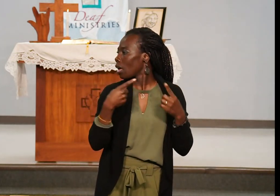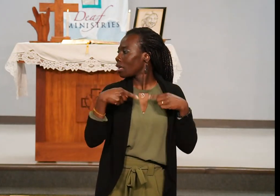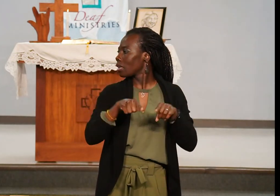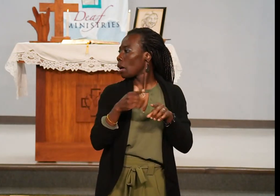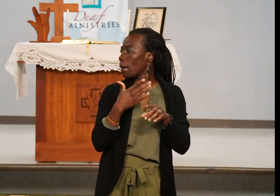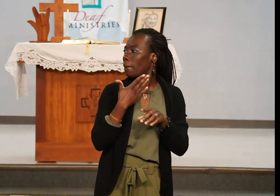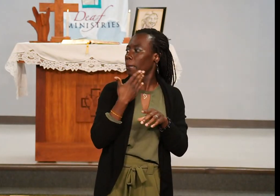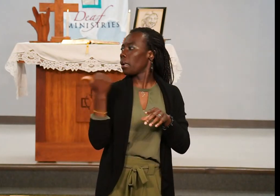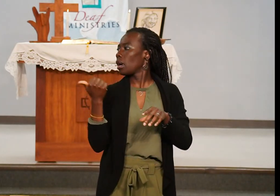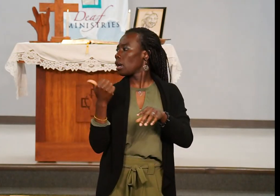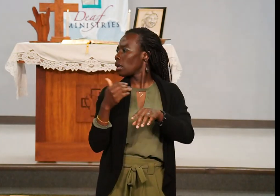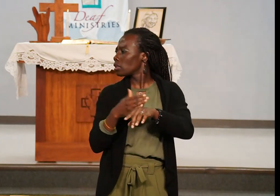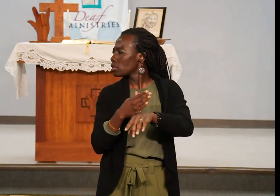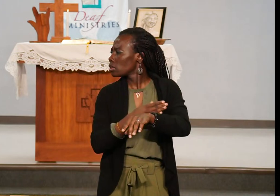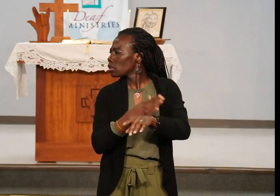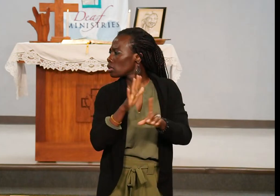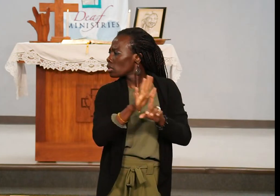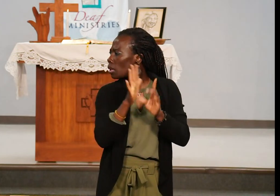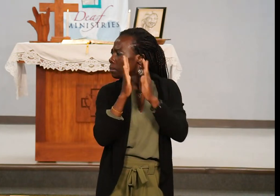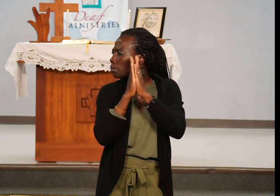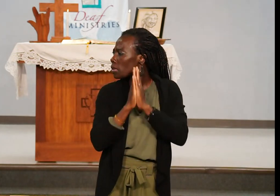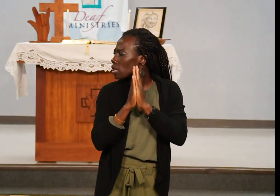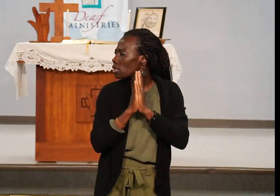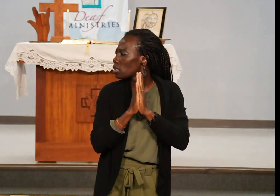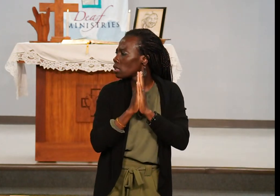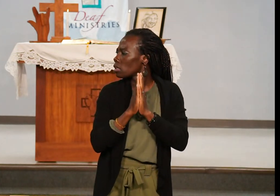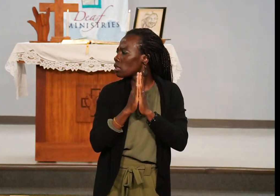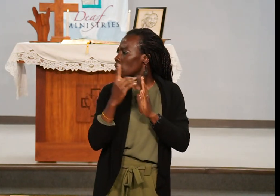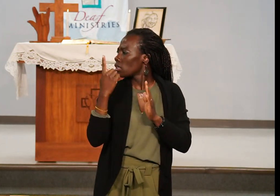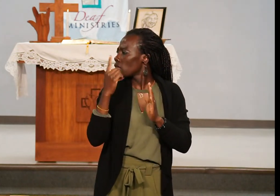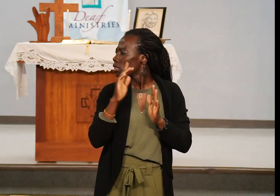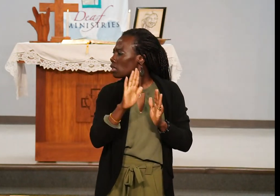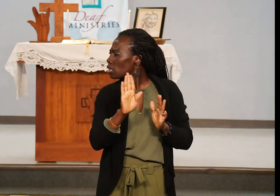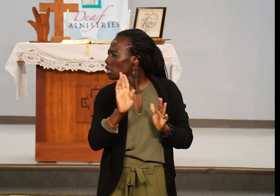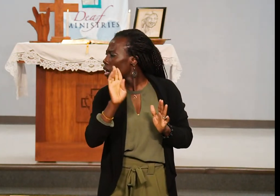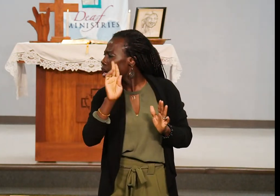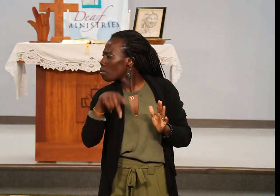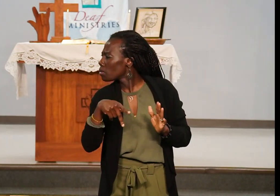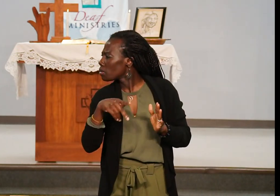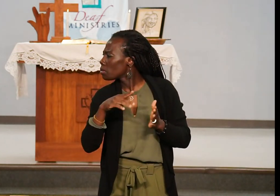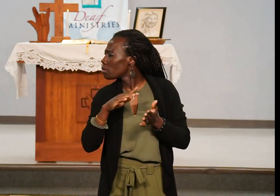Israel, especially the Laughlin Rothschilds families.